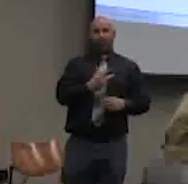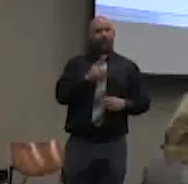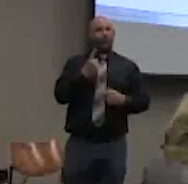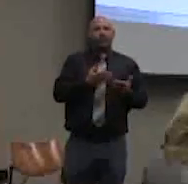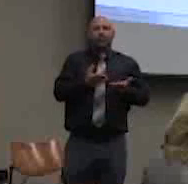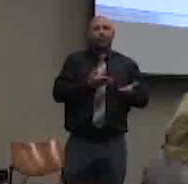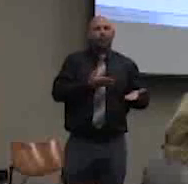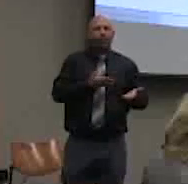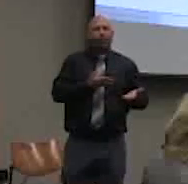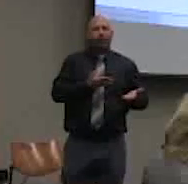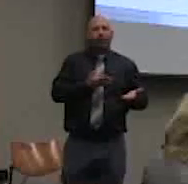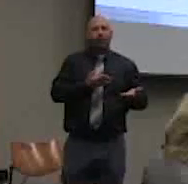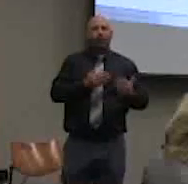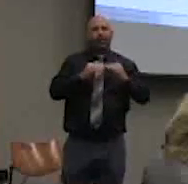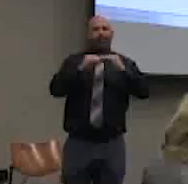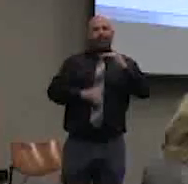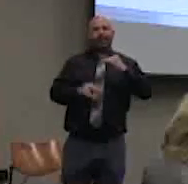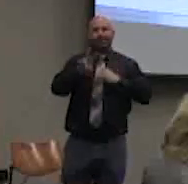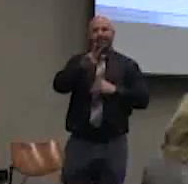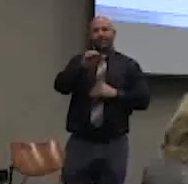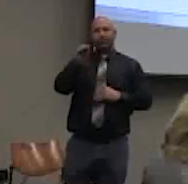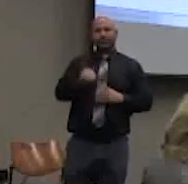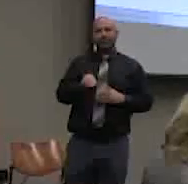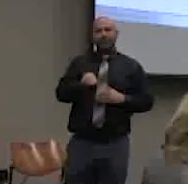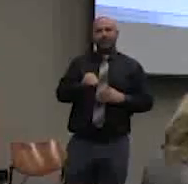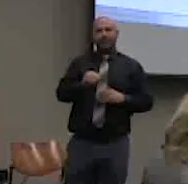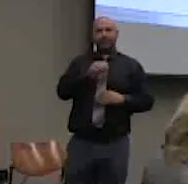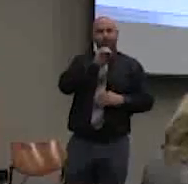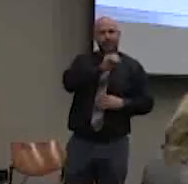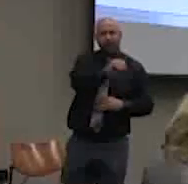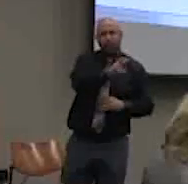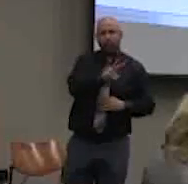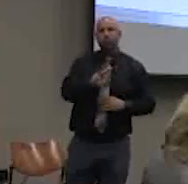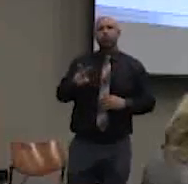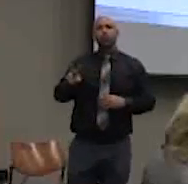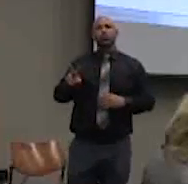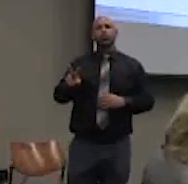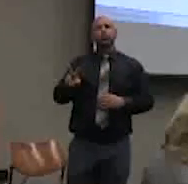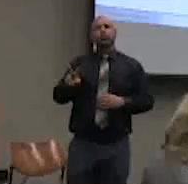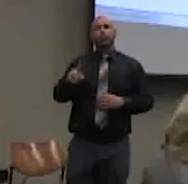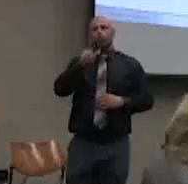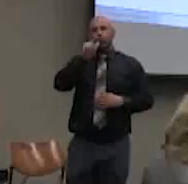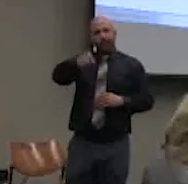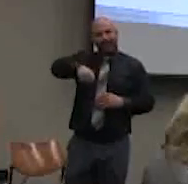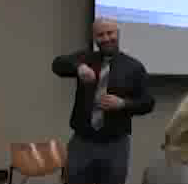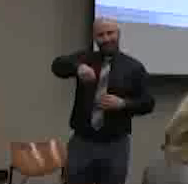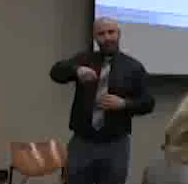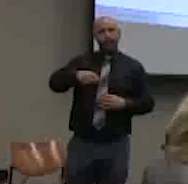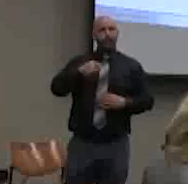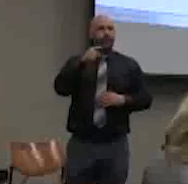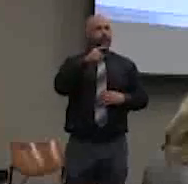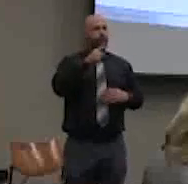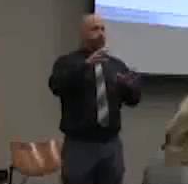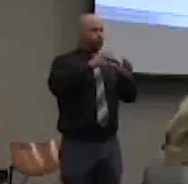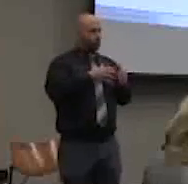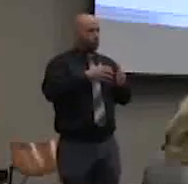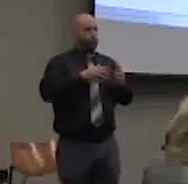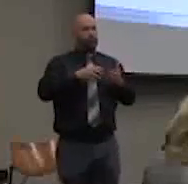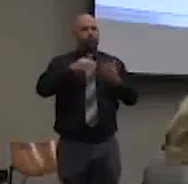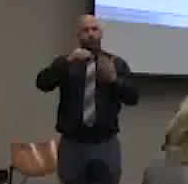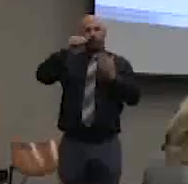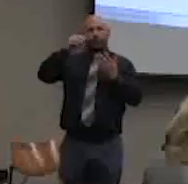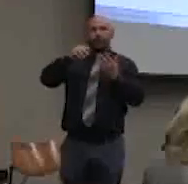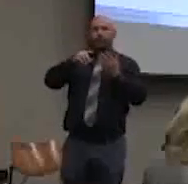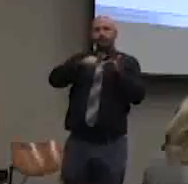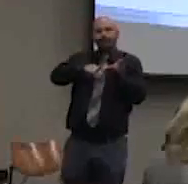than 7% of our children 0 to 2 who are in need. And this group put together a report that talks about what it would take